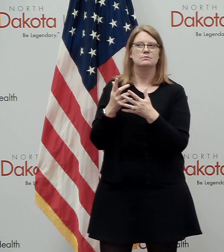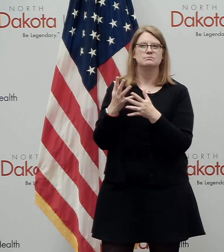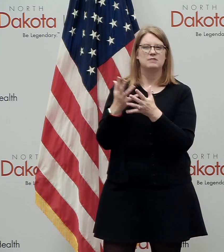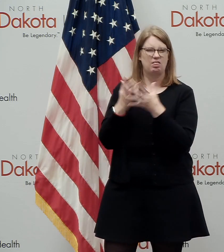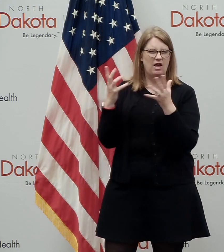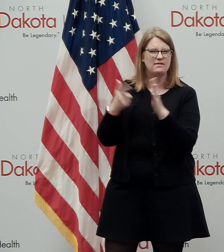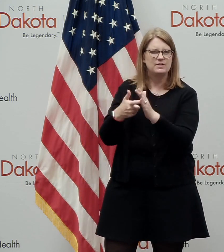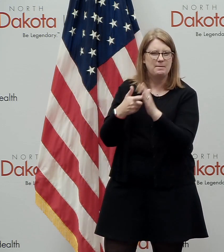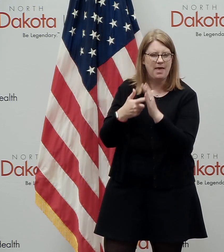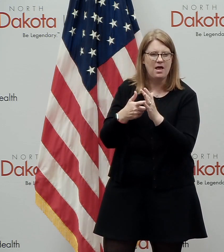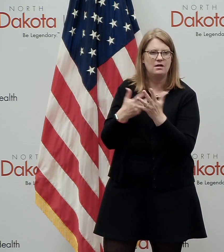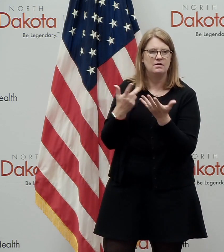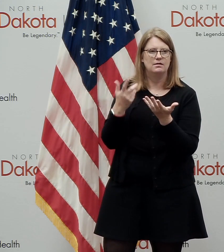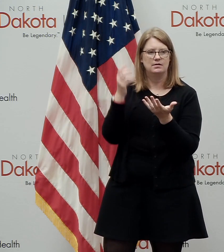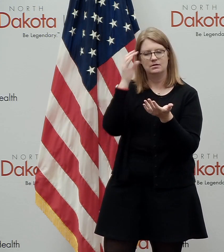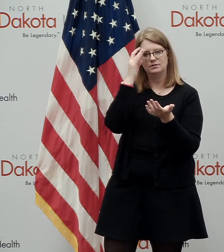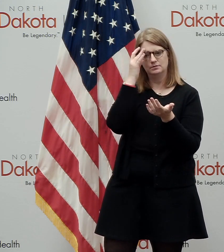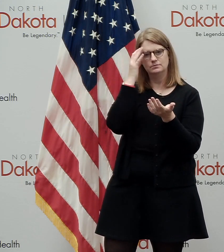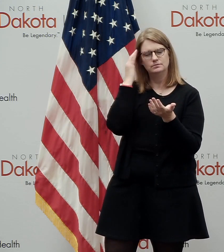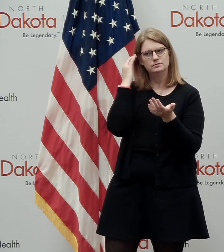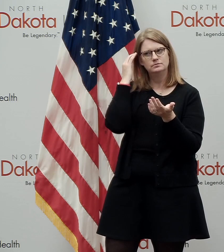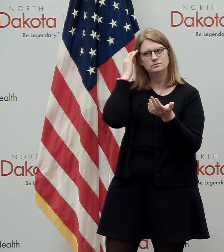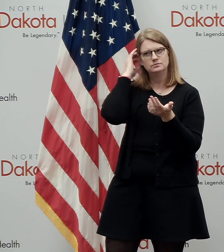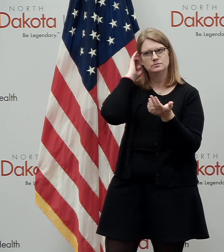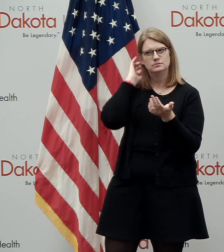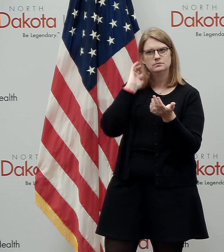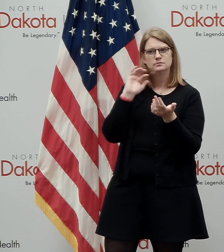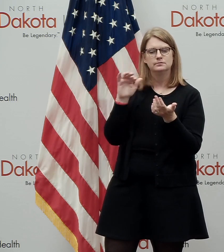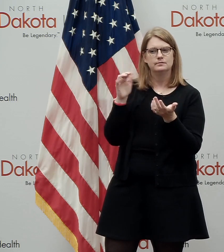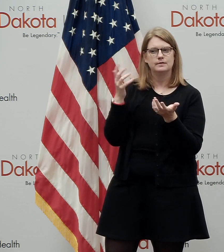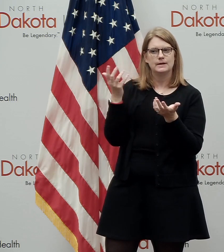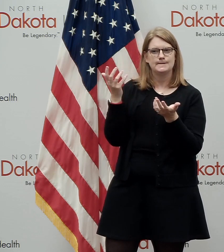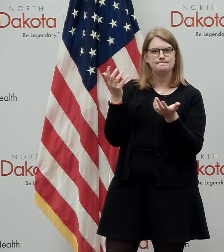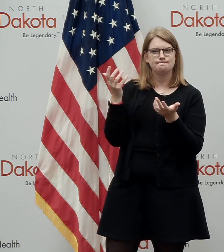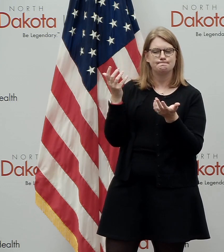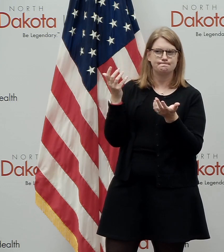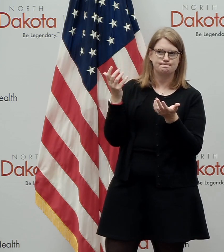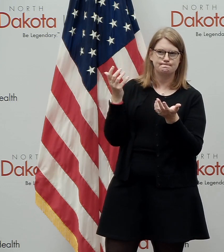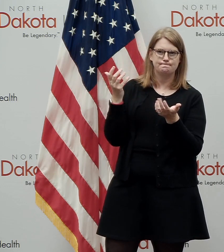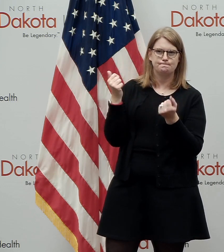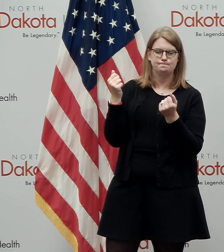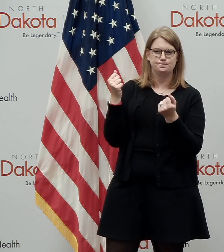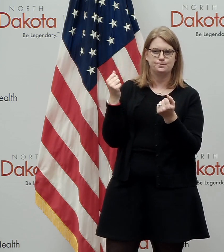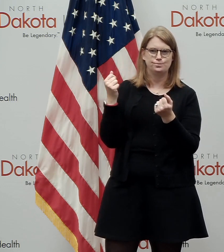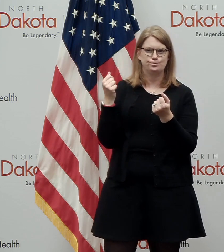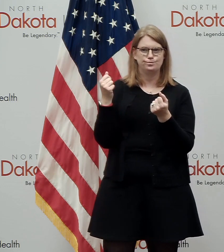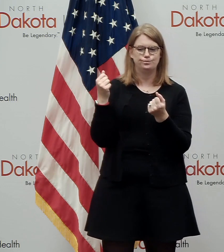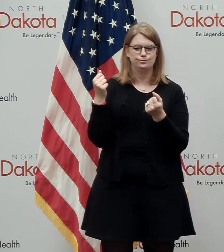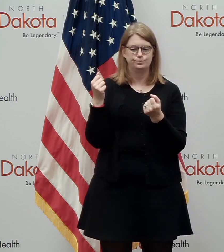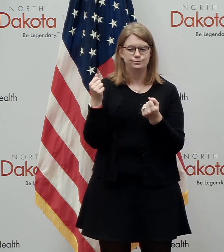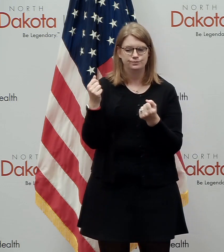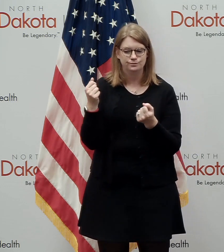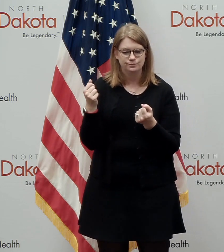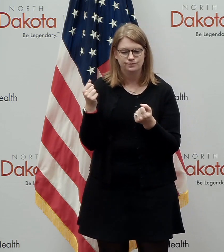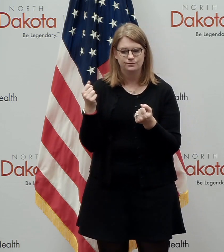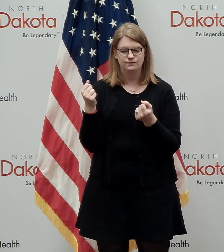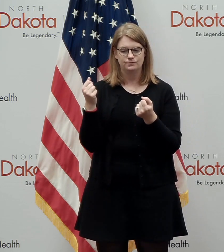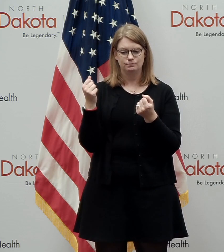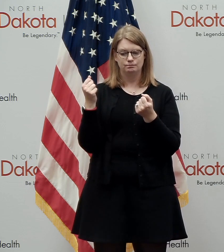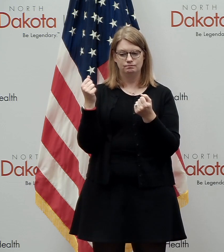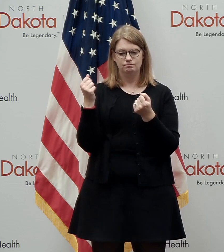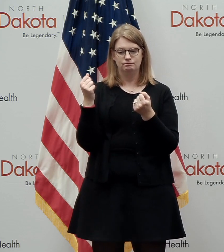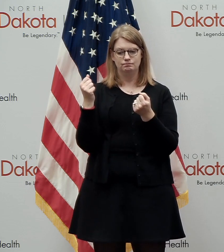be likely oversubscribed, if you will, but after